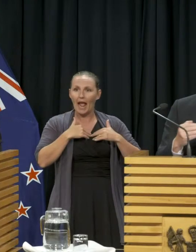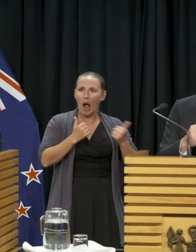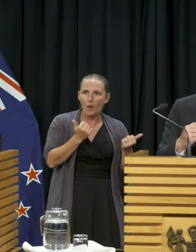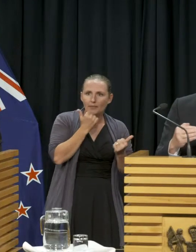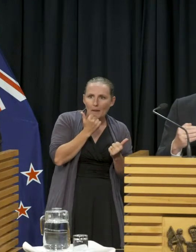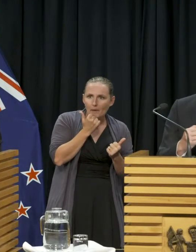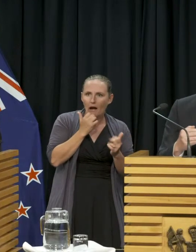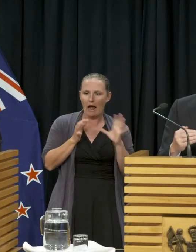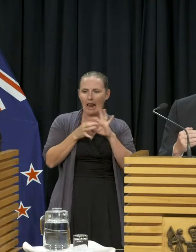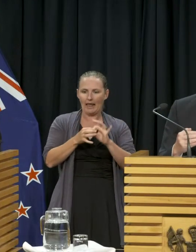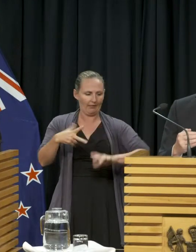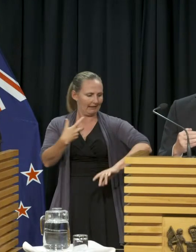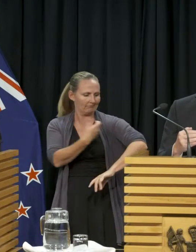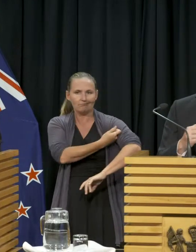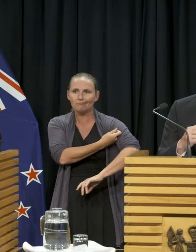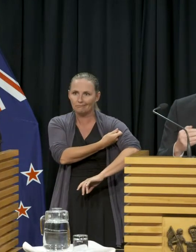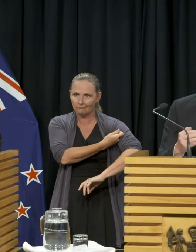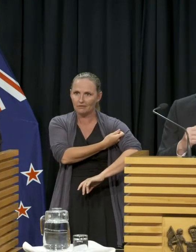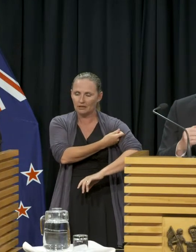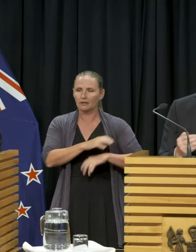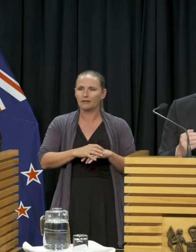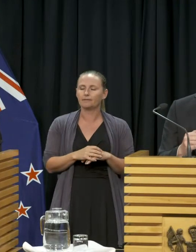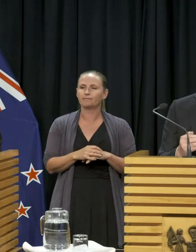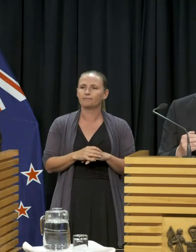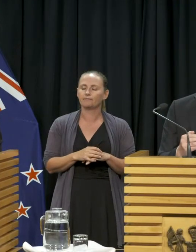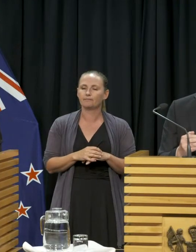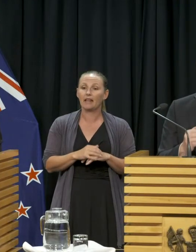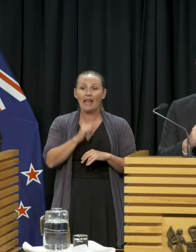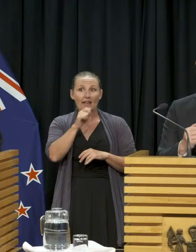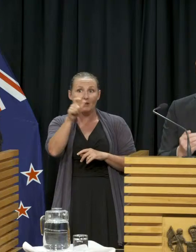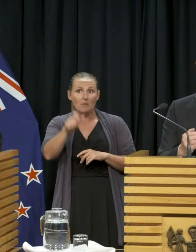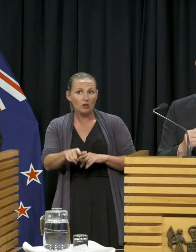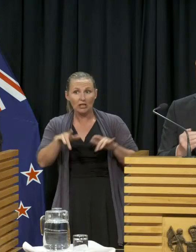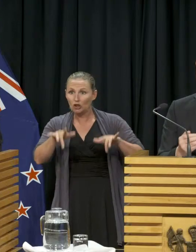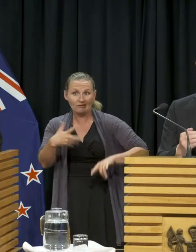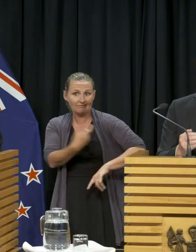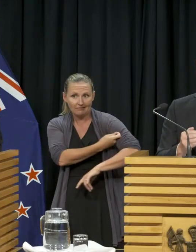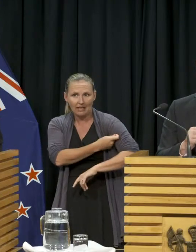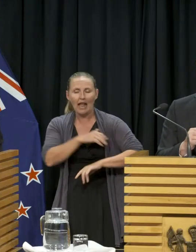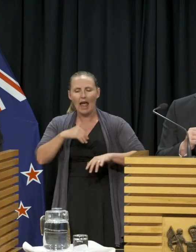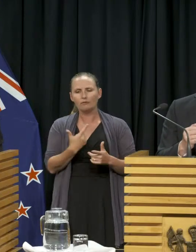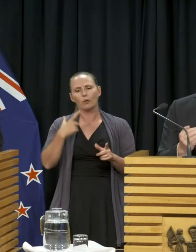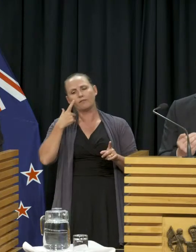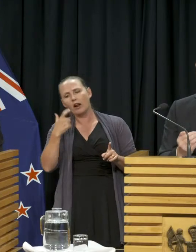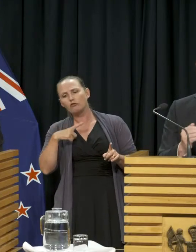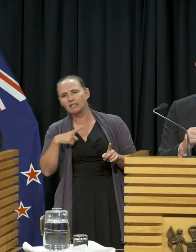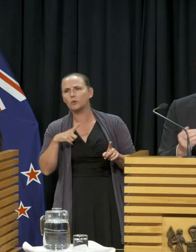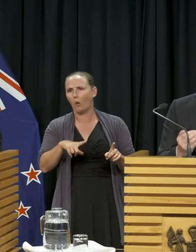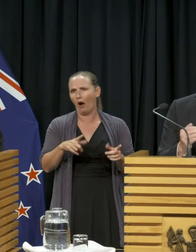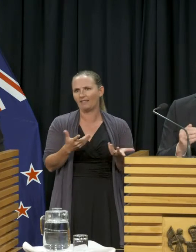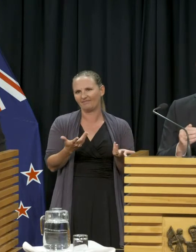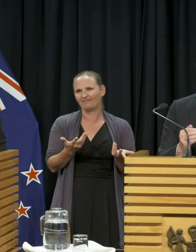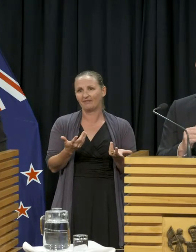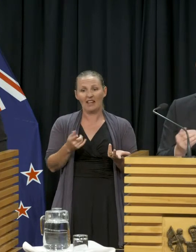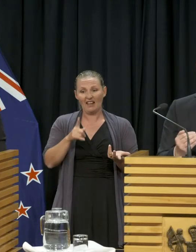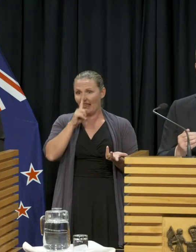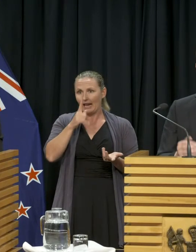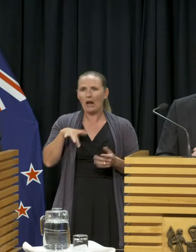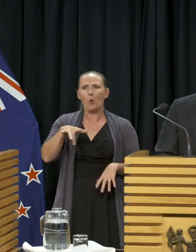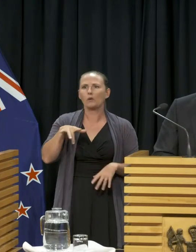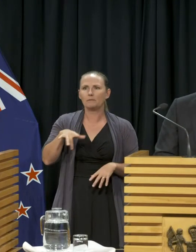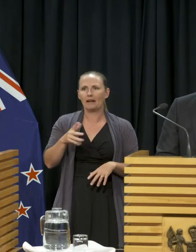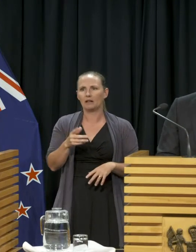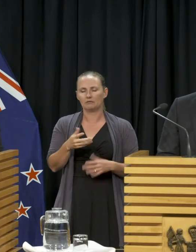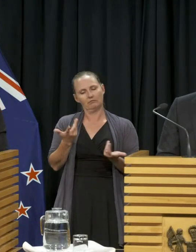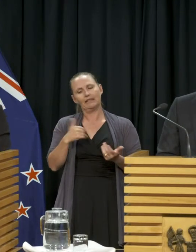make sure that if someone hasn't been vaccinated, we understand the reason for that. Now, that's a process that does require a bit of manual